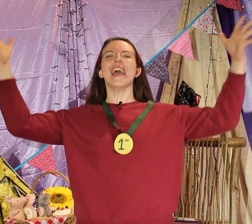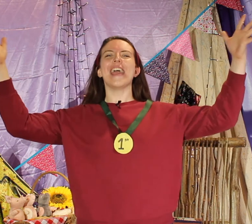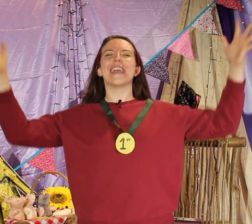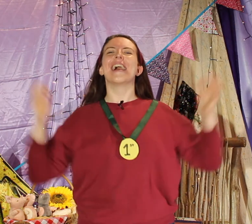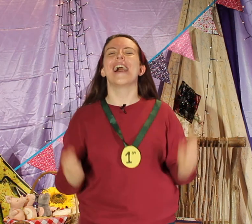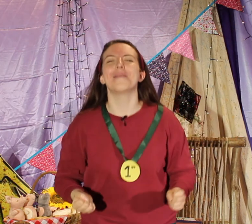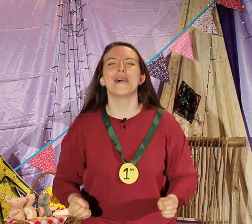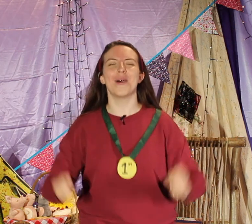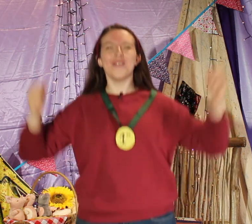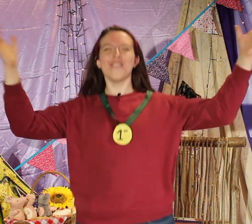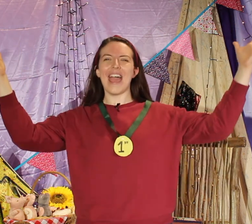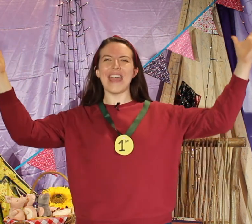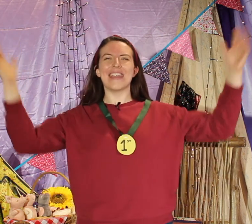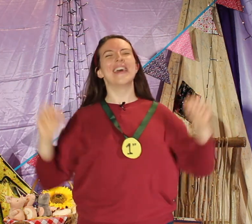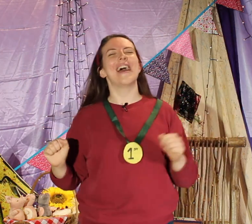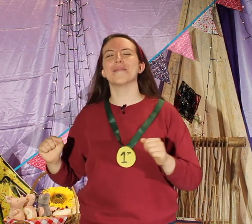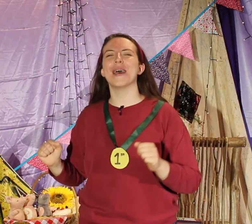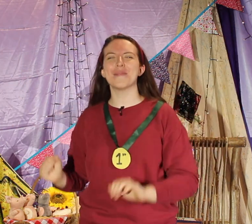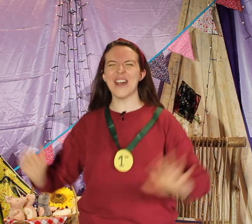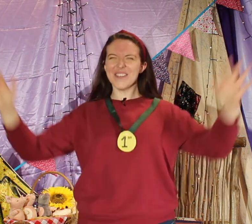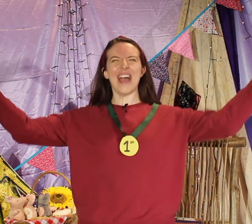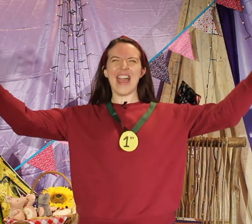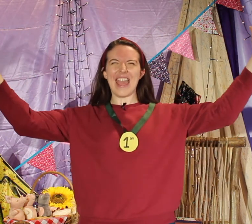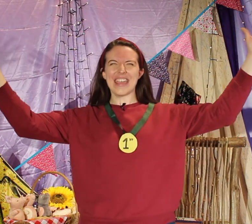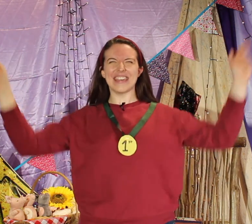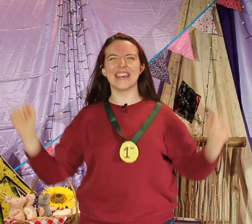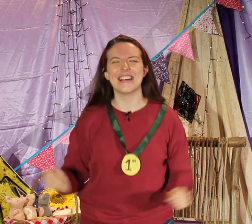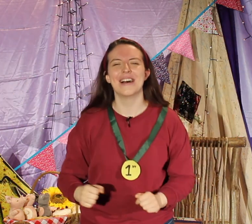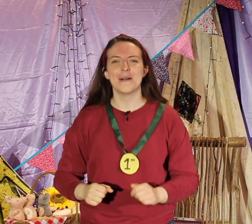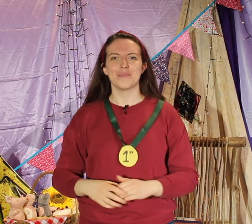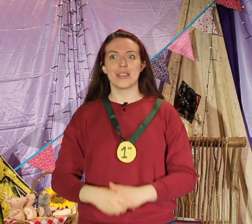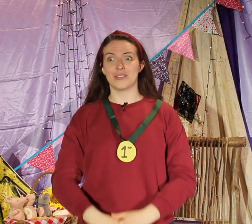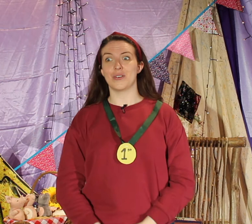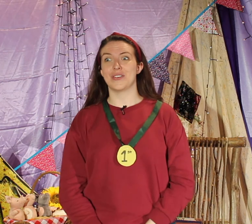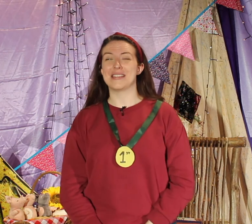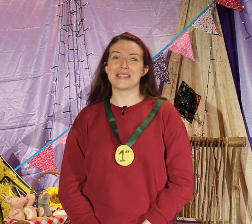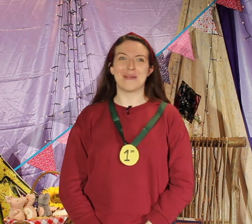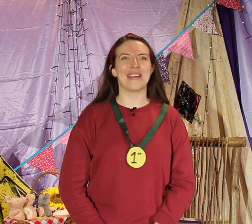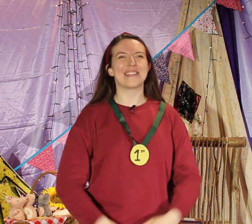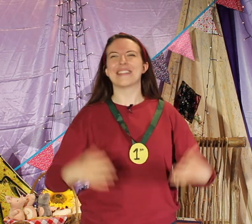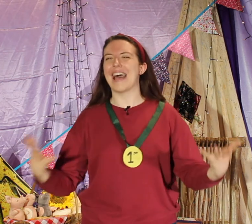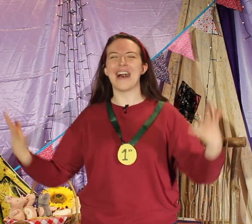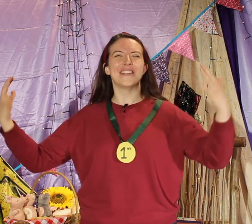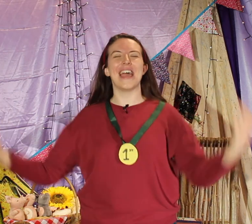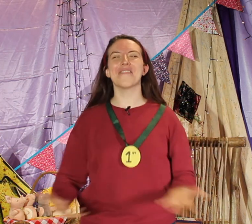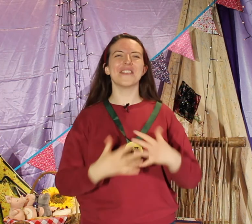hooray! Hip hip hooray! Hip hip hooray! Tortoise smiled and laughed and everyone